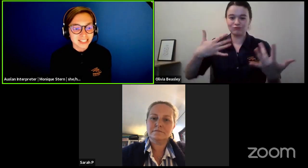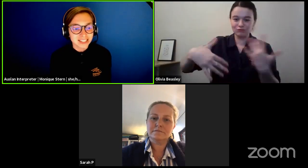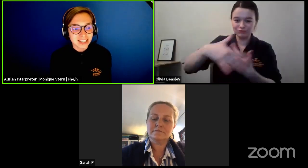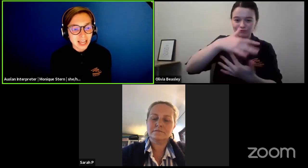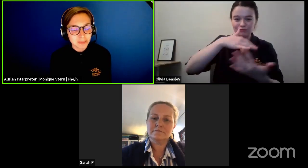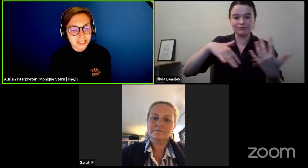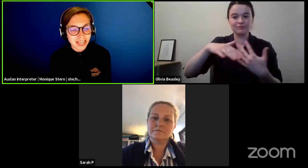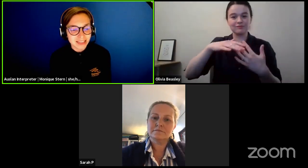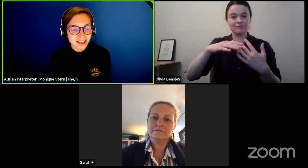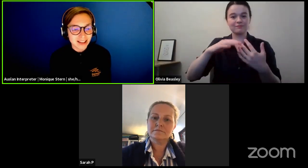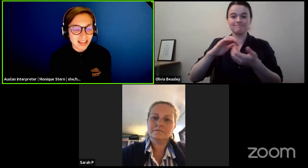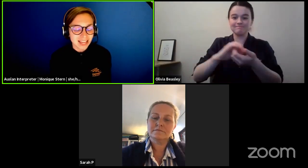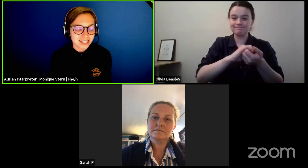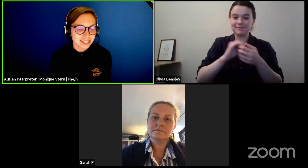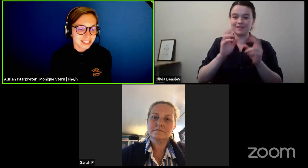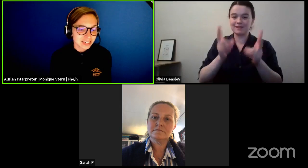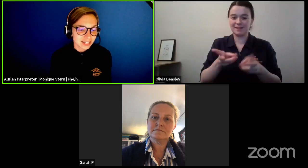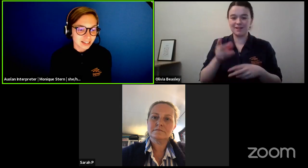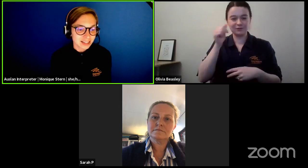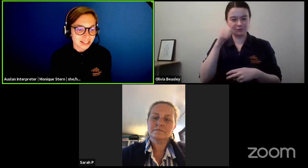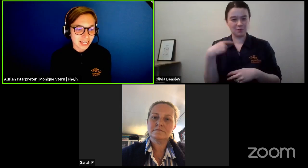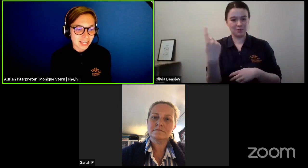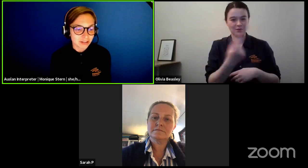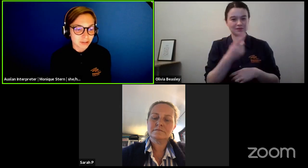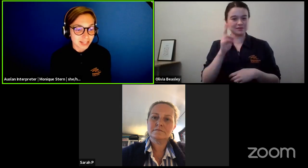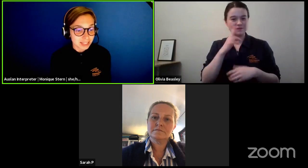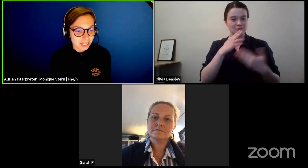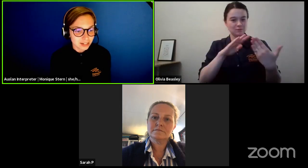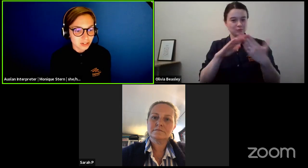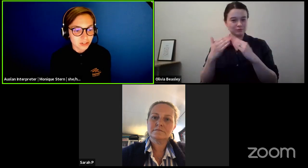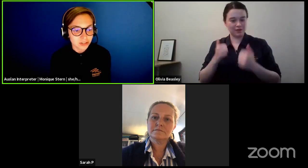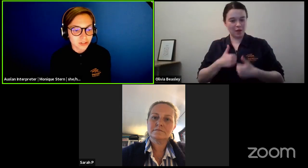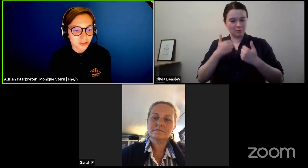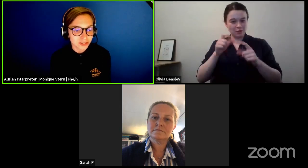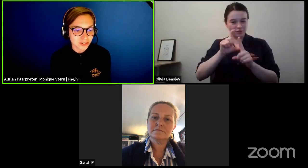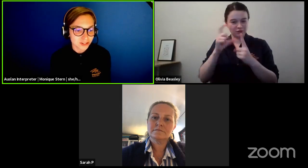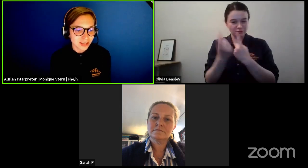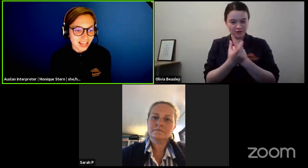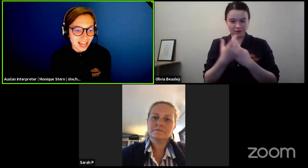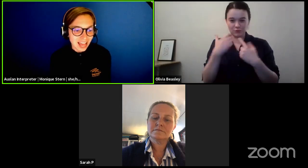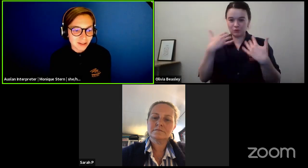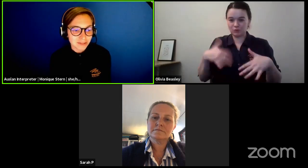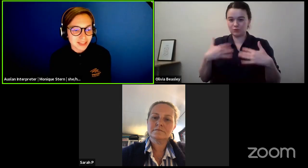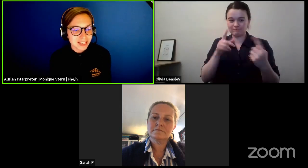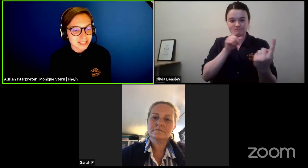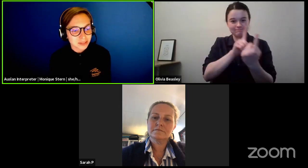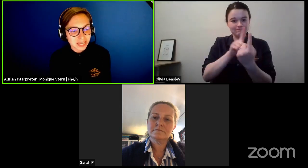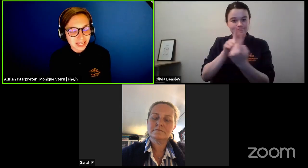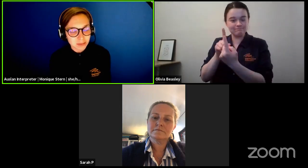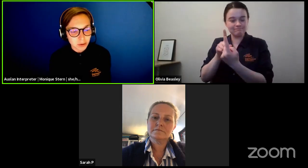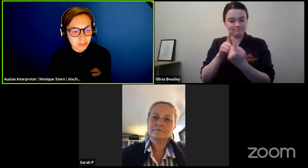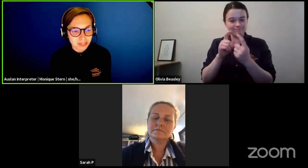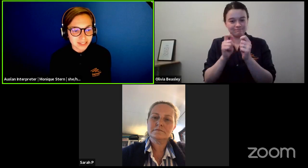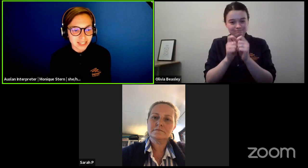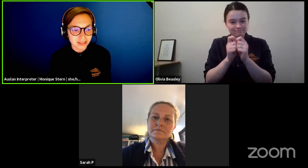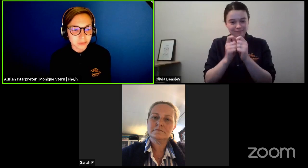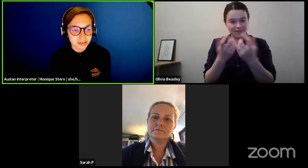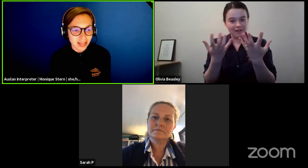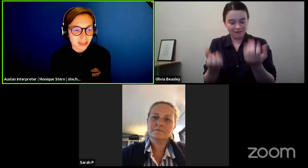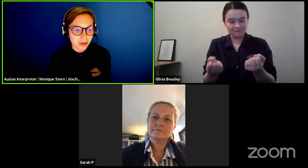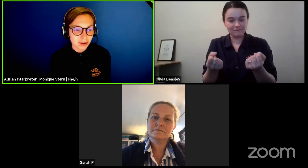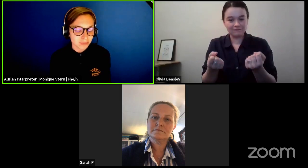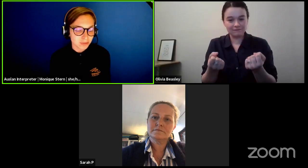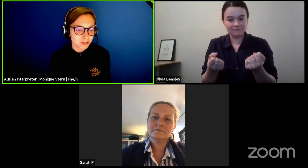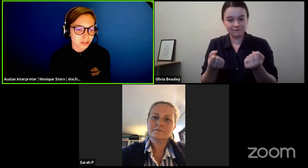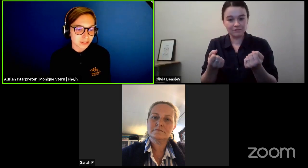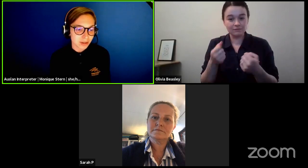everyone to come together and consider taking a vaccine, just due to how everything's looking at the moment. It